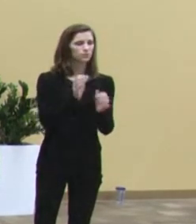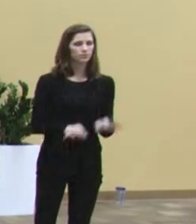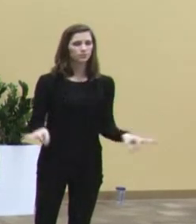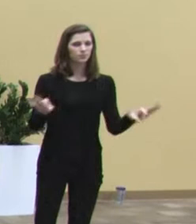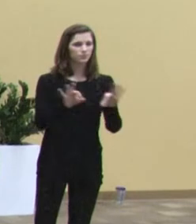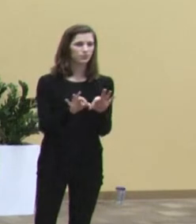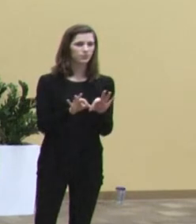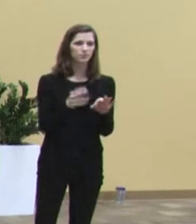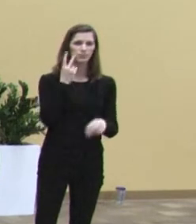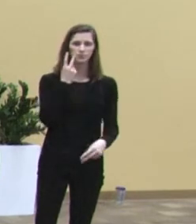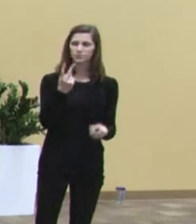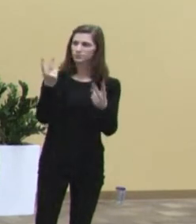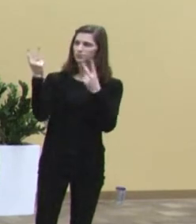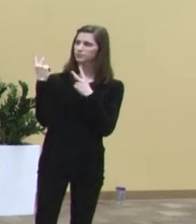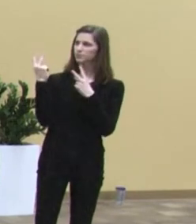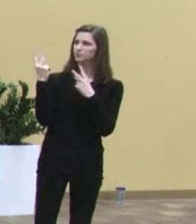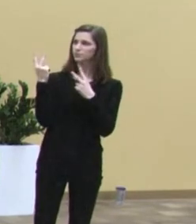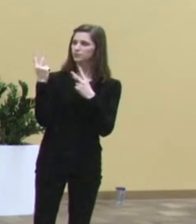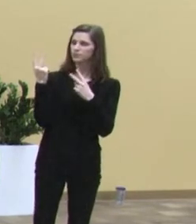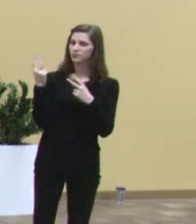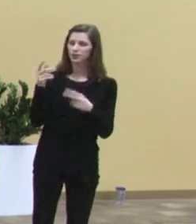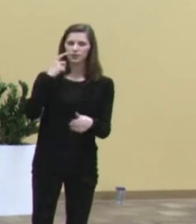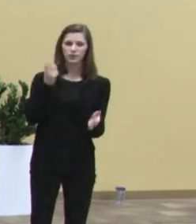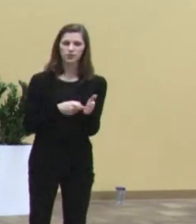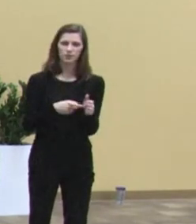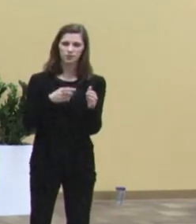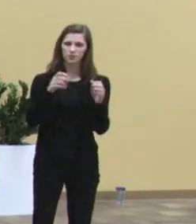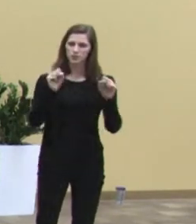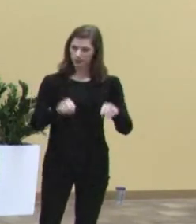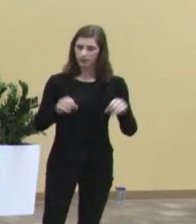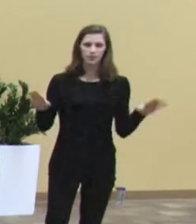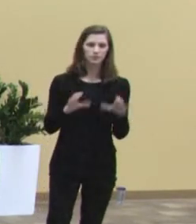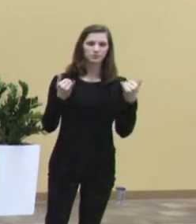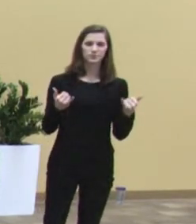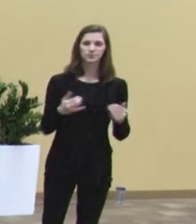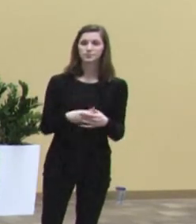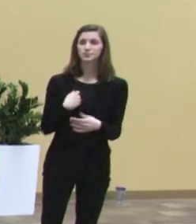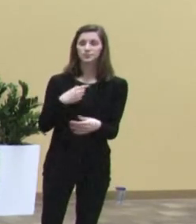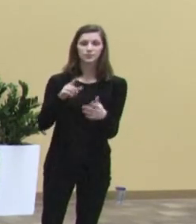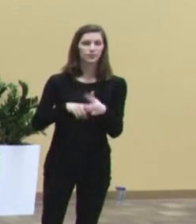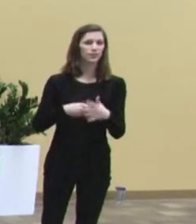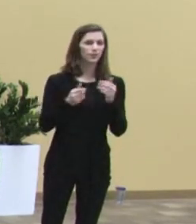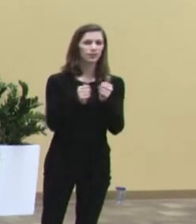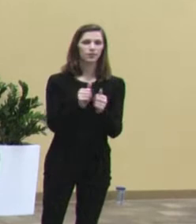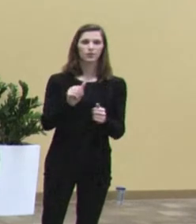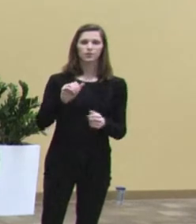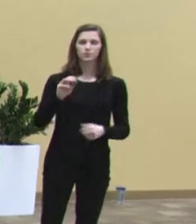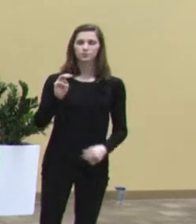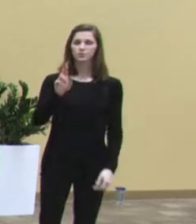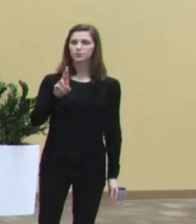actually can do some things. I'm going to open it up with Mr. Charles O'Neill.